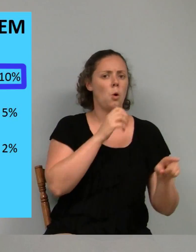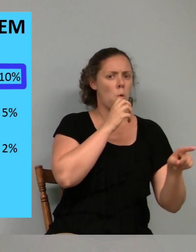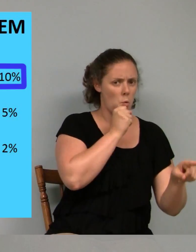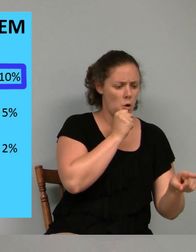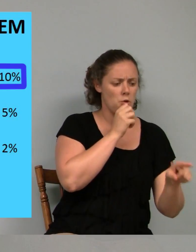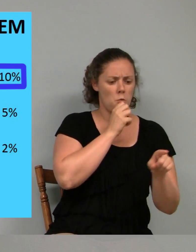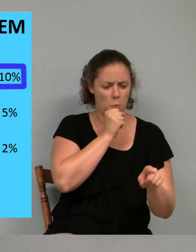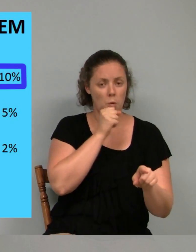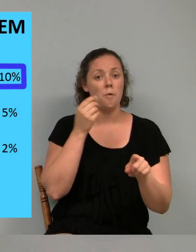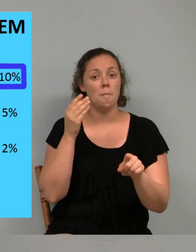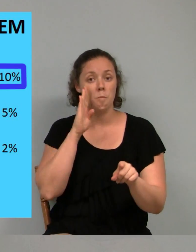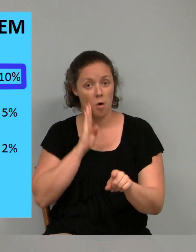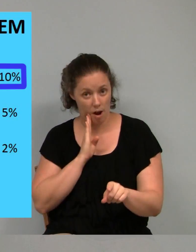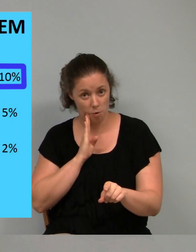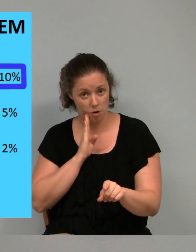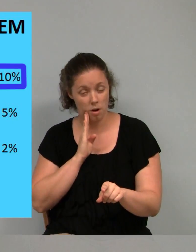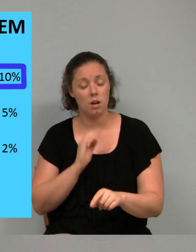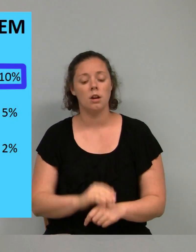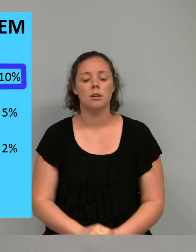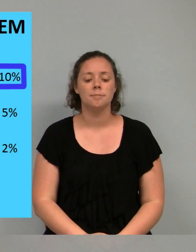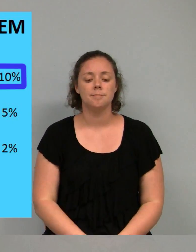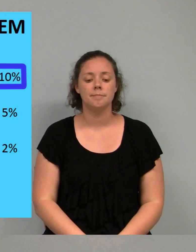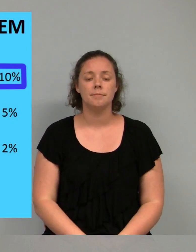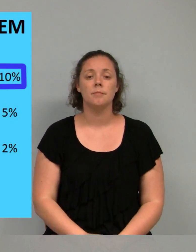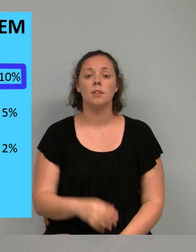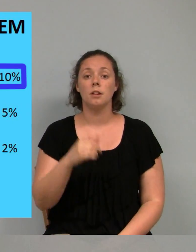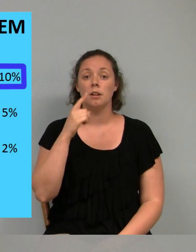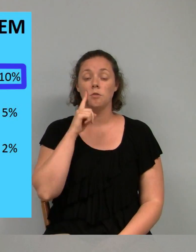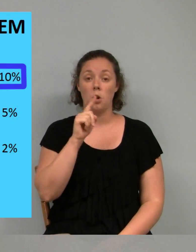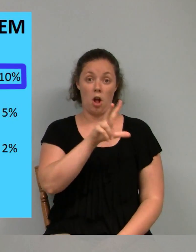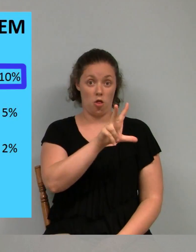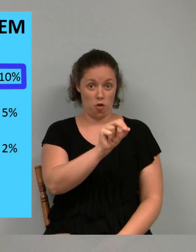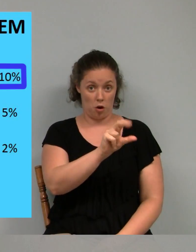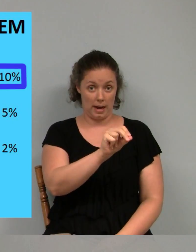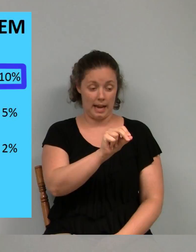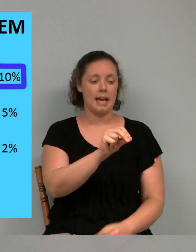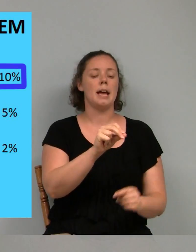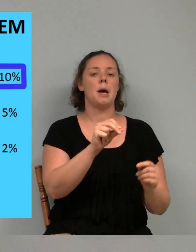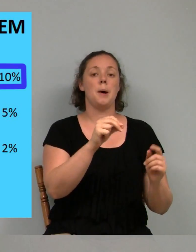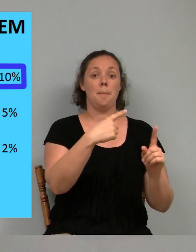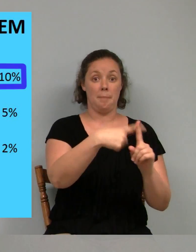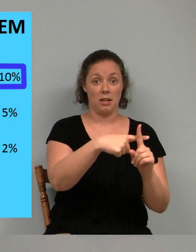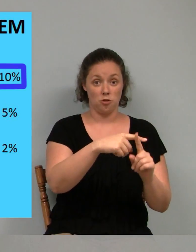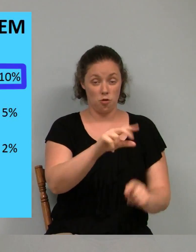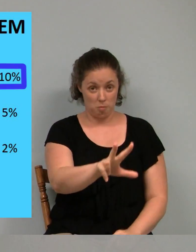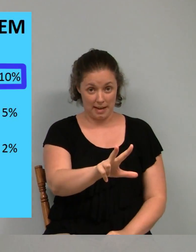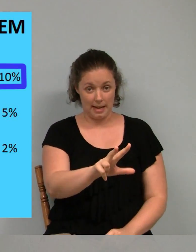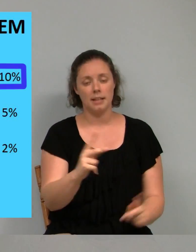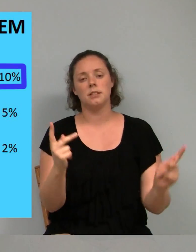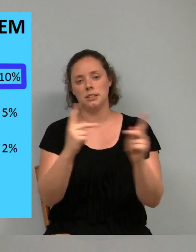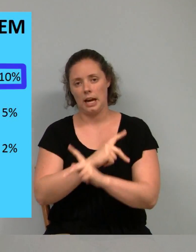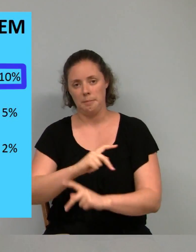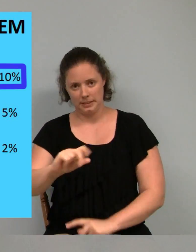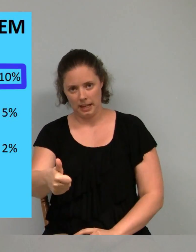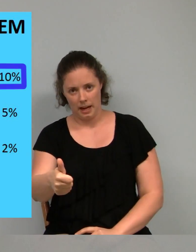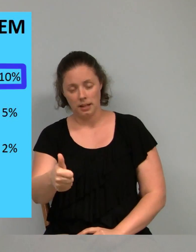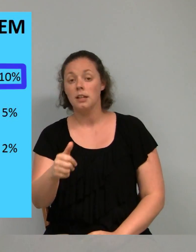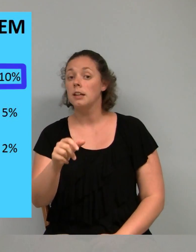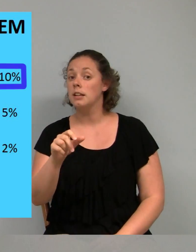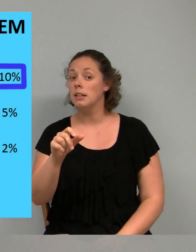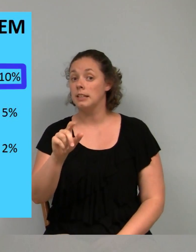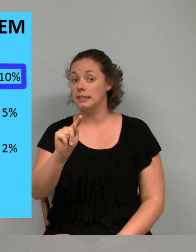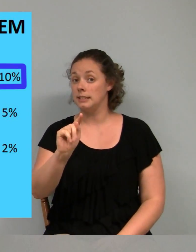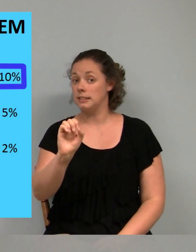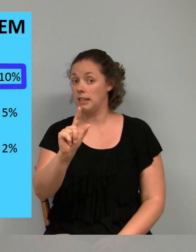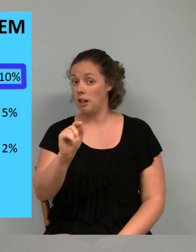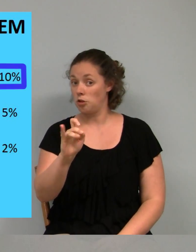brown for 30 plus 3 times 10. The tolerance band is not critical for